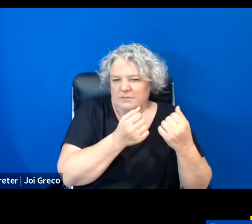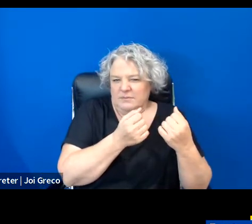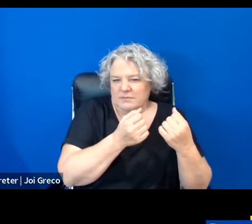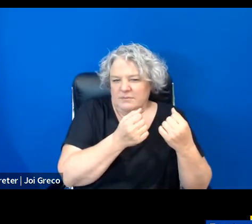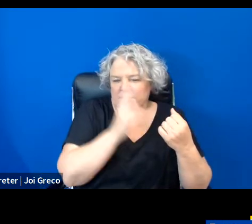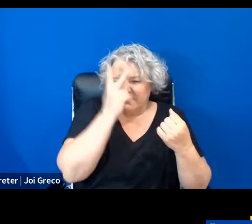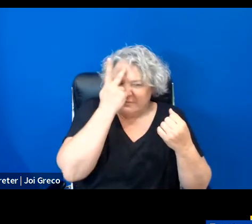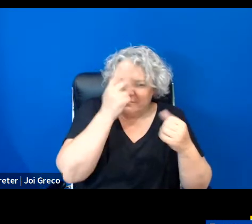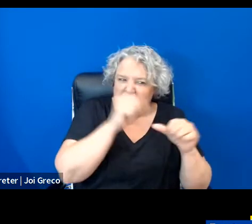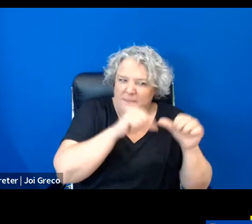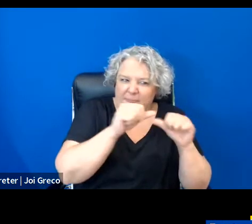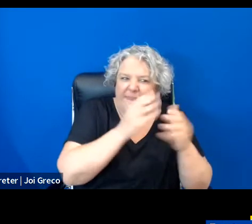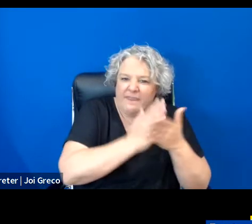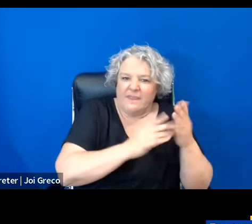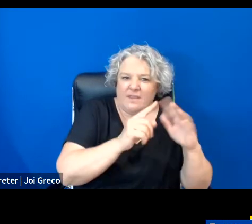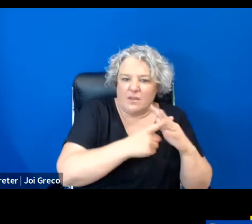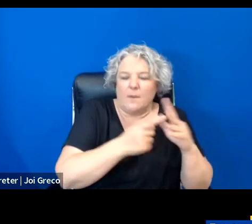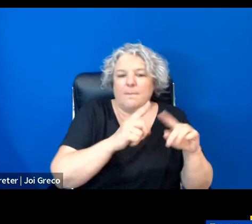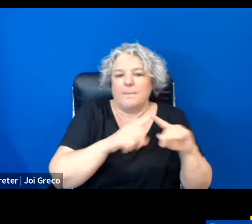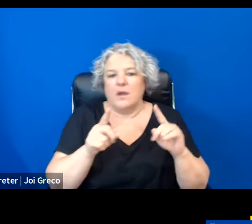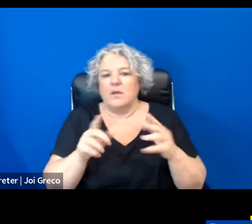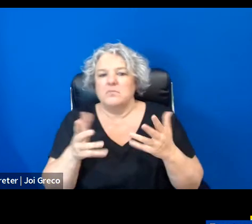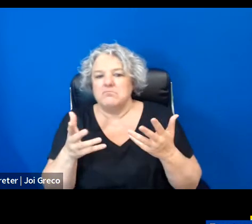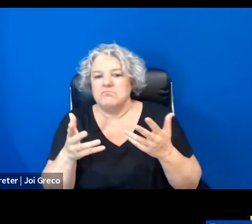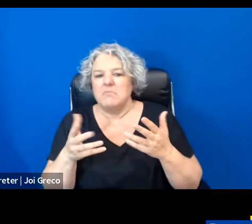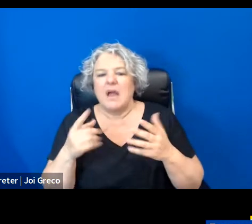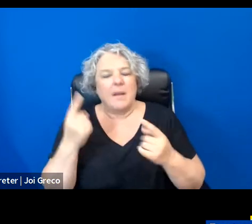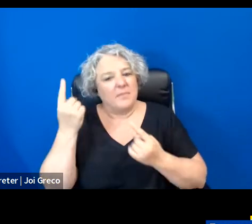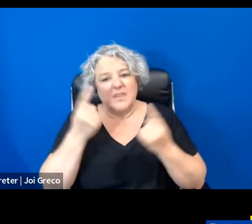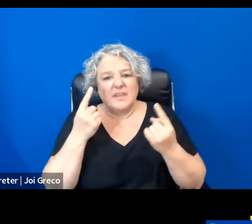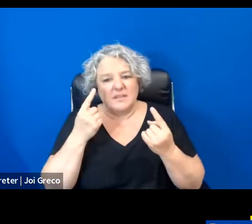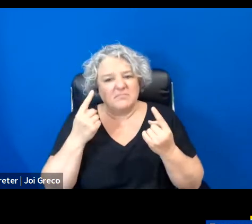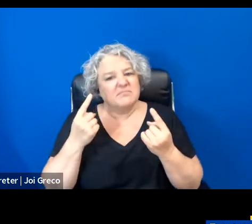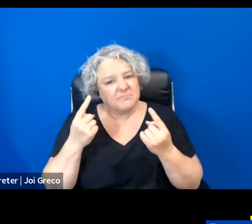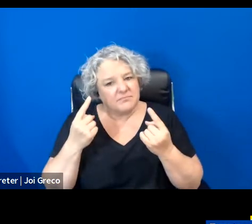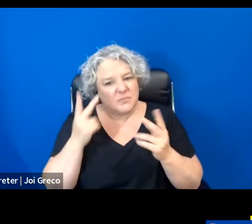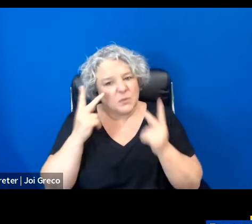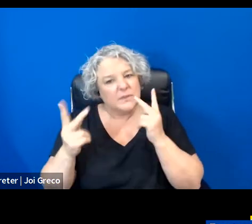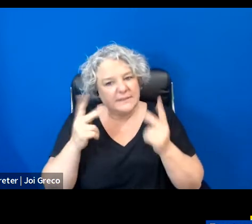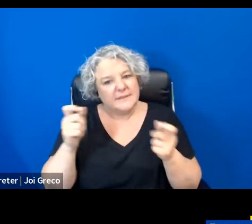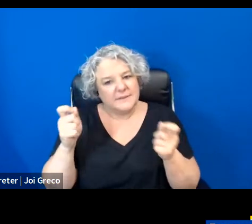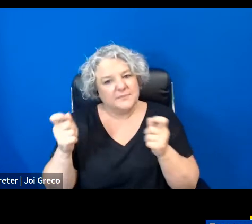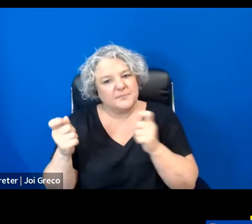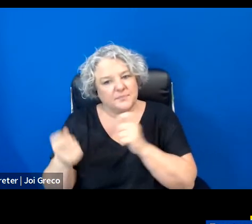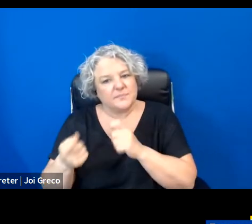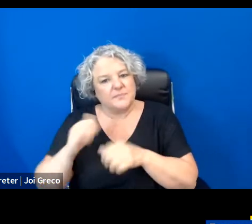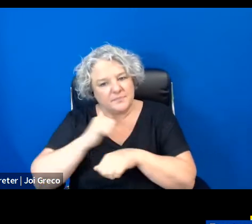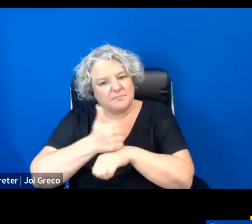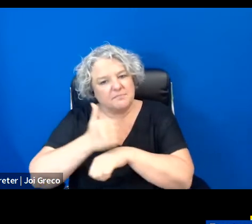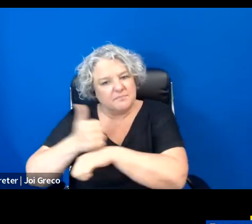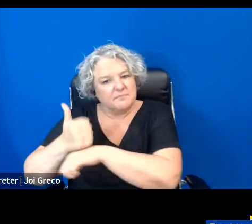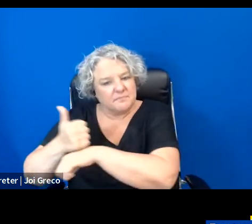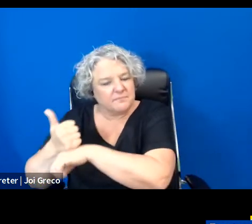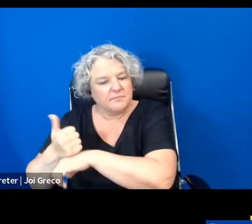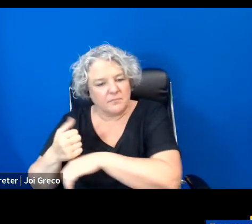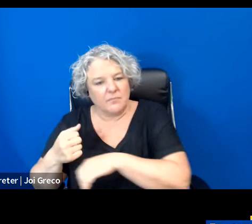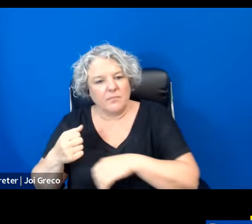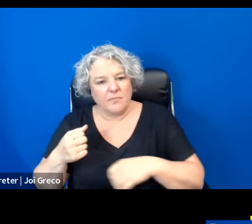political science. But I think it's happening. And honestly,